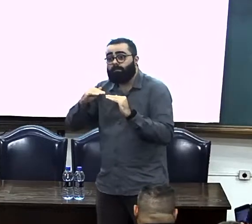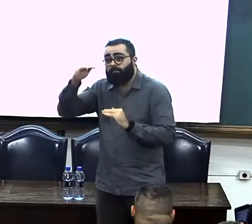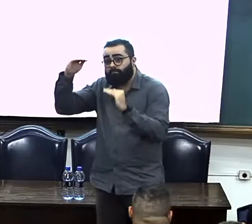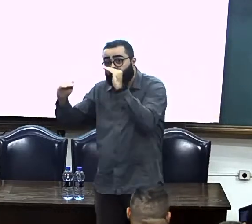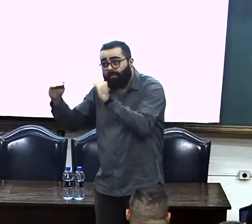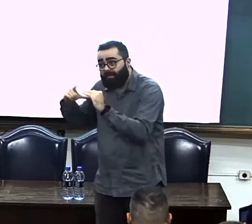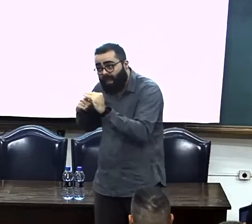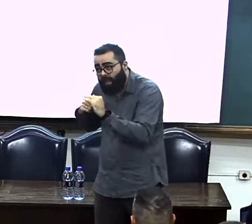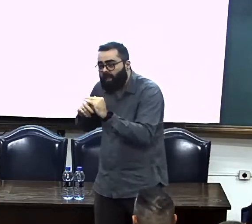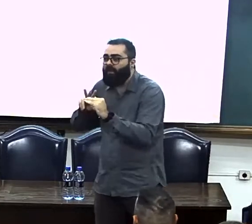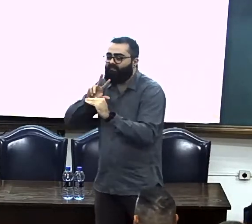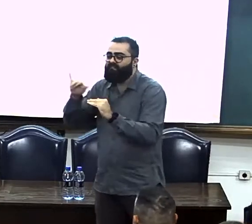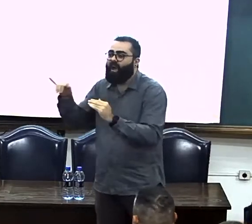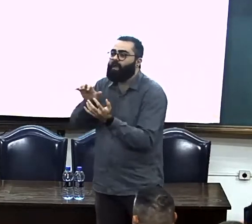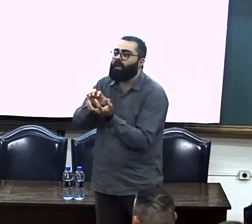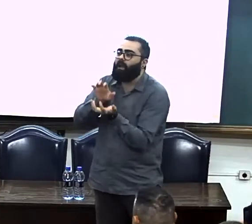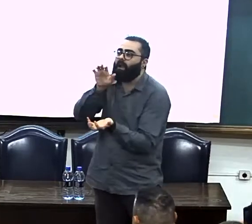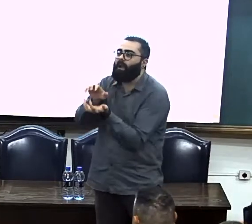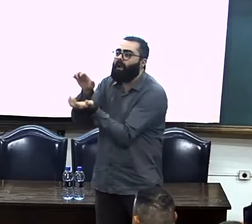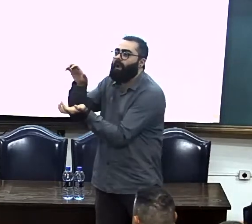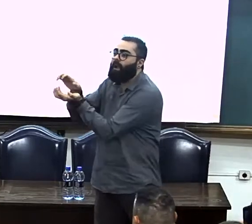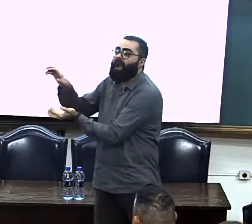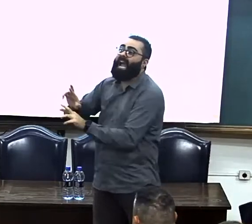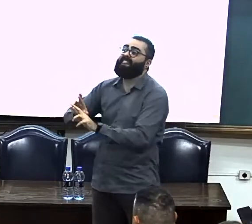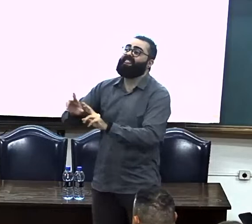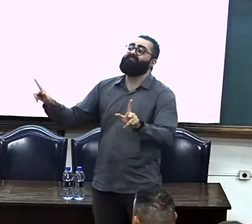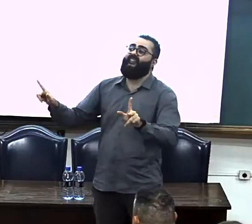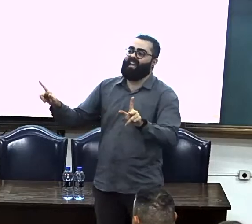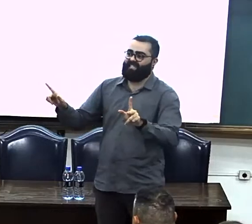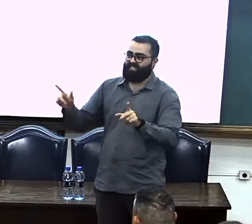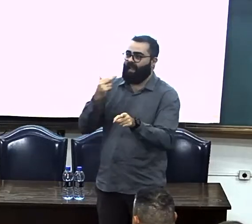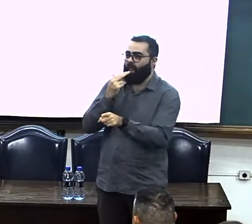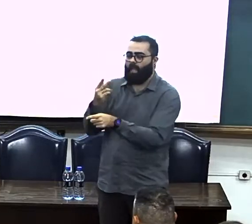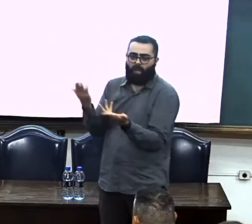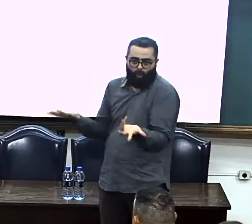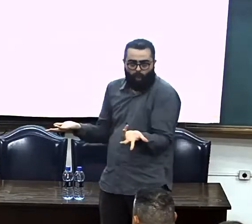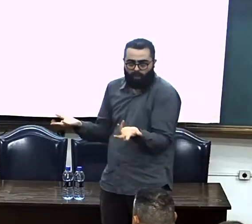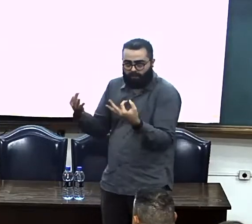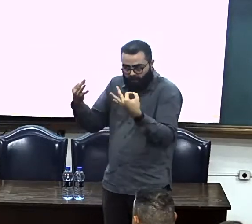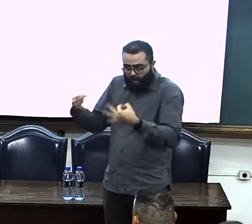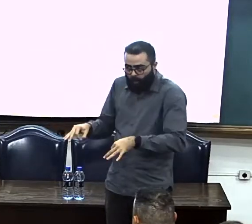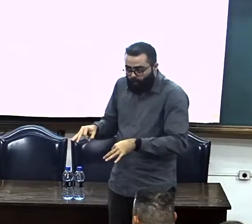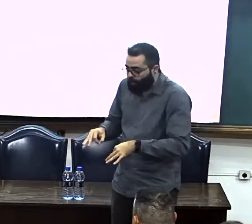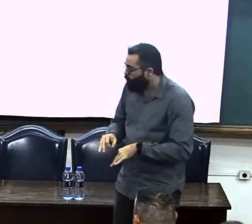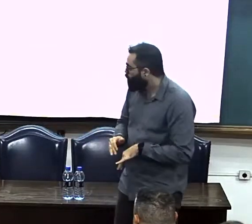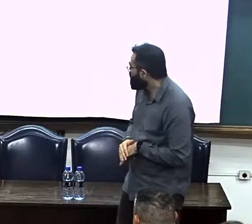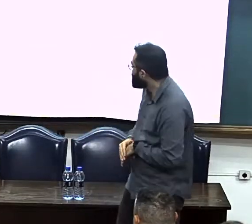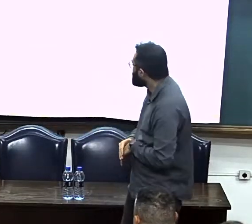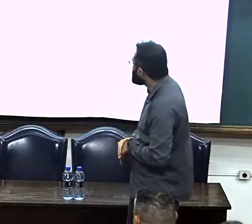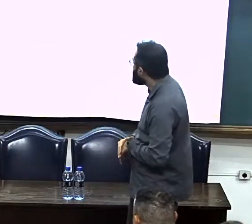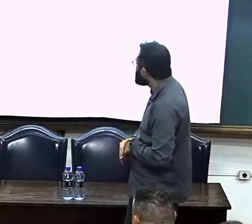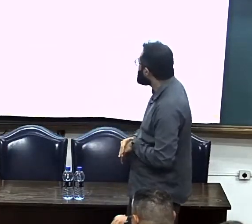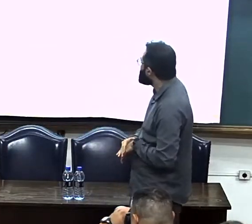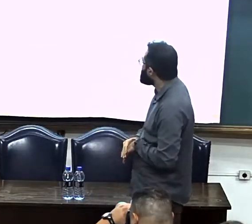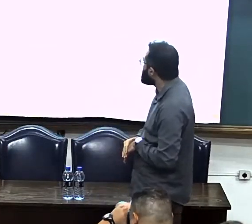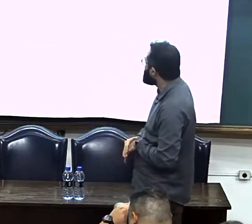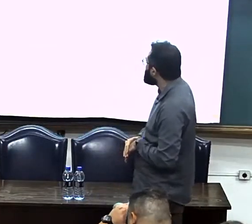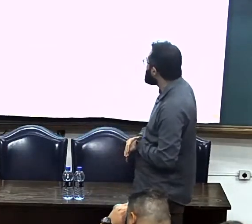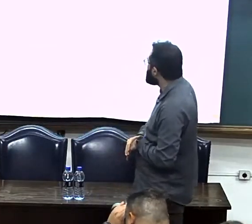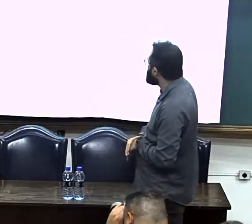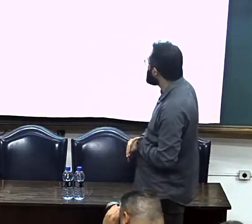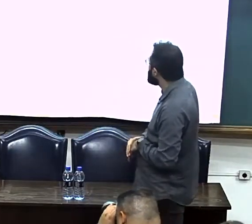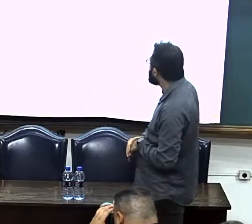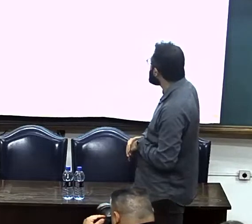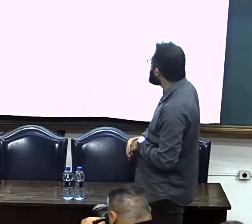language. Bom, o que acontece com francês, com mandarim, com japonês, com espanhol, né,